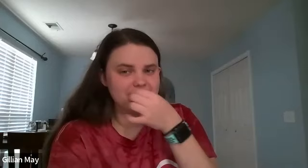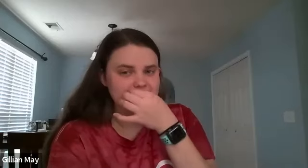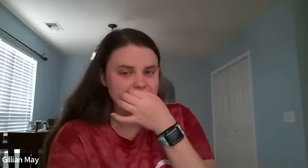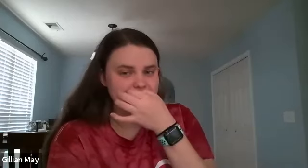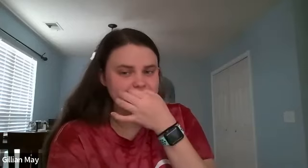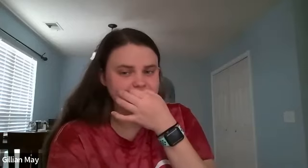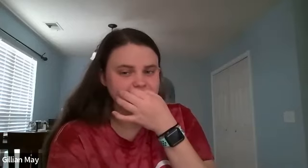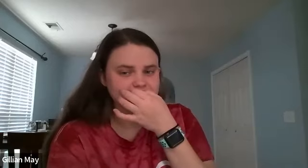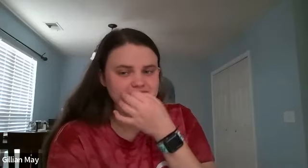because